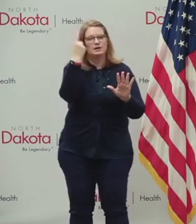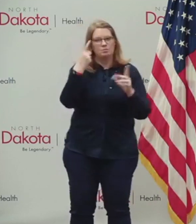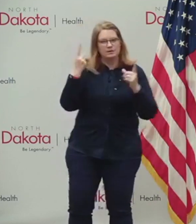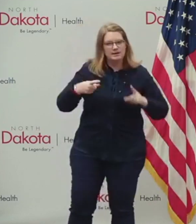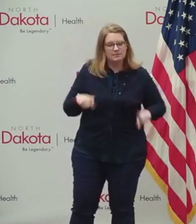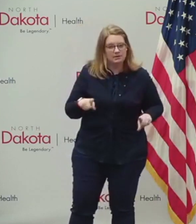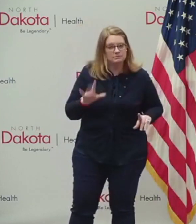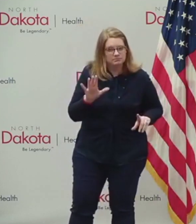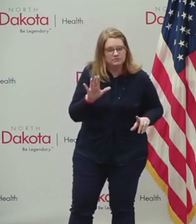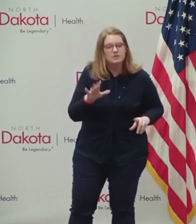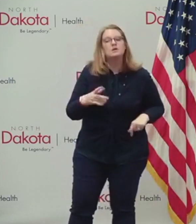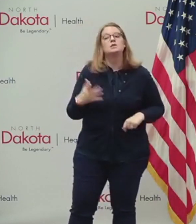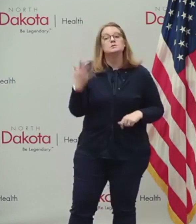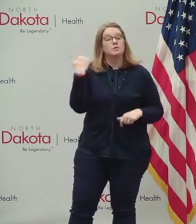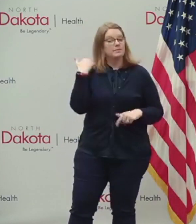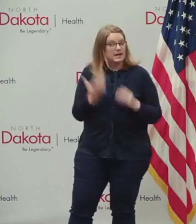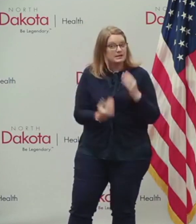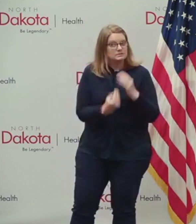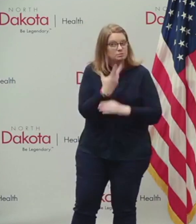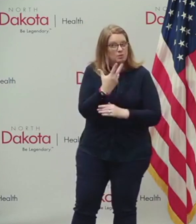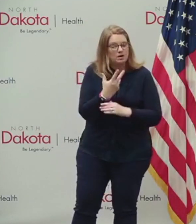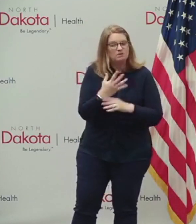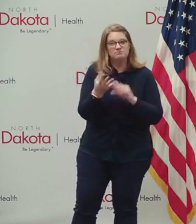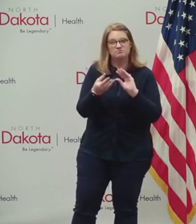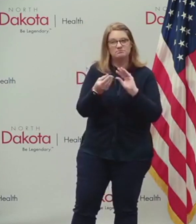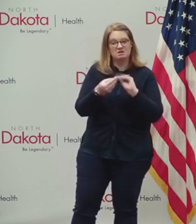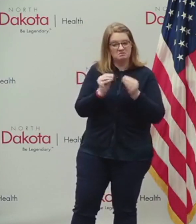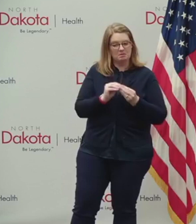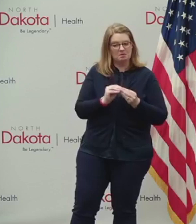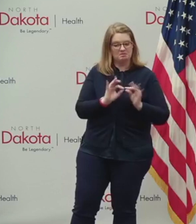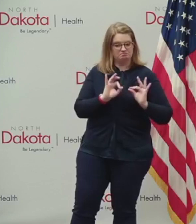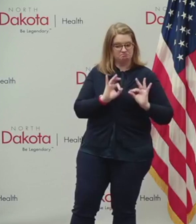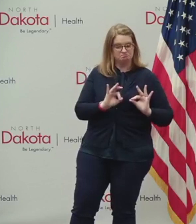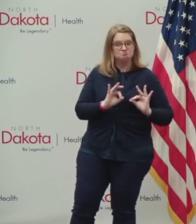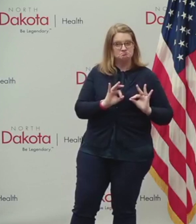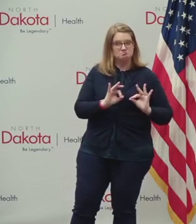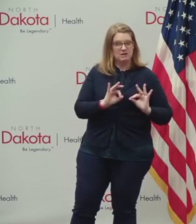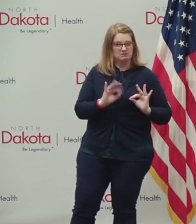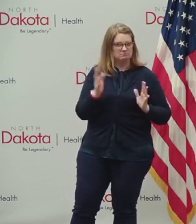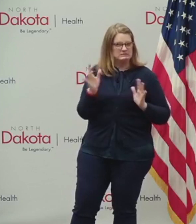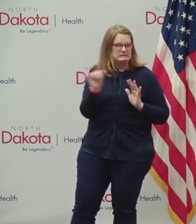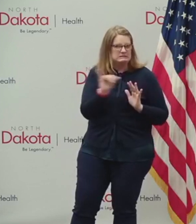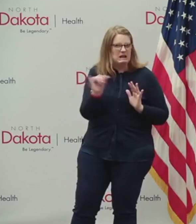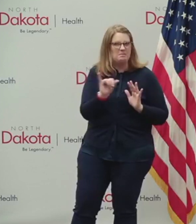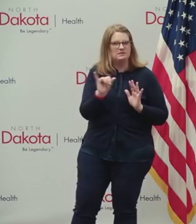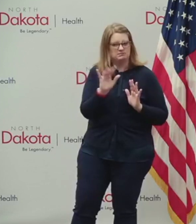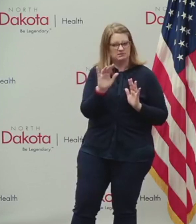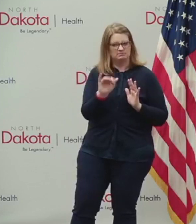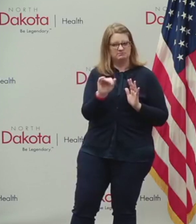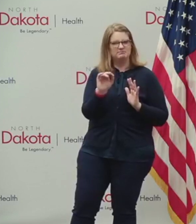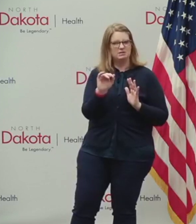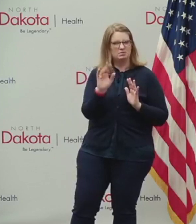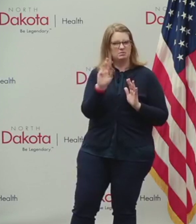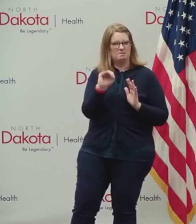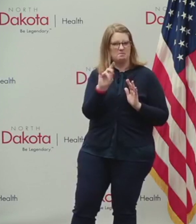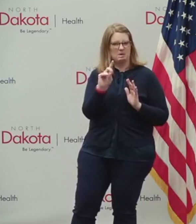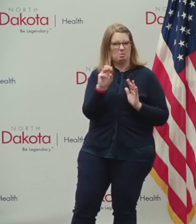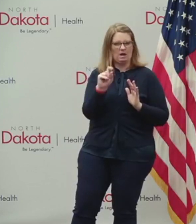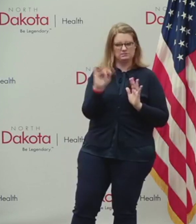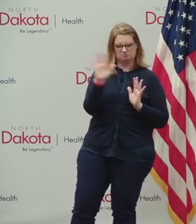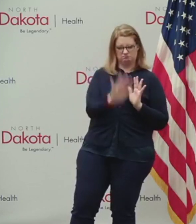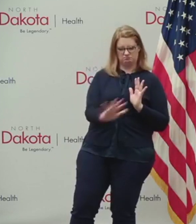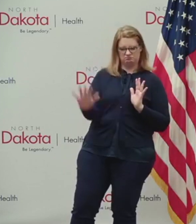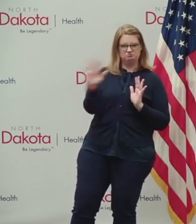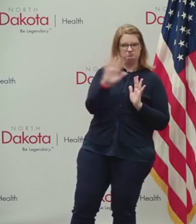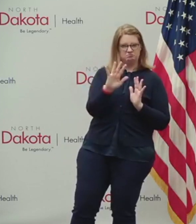Last spring, when our numbers were great, so was everybody else's in the upper Midwest, and we had perhaps